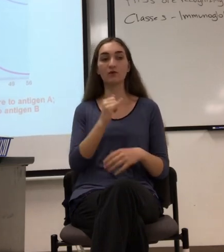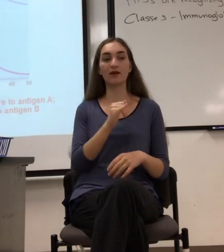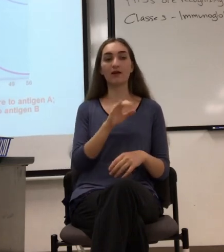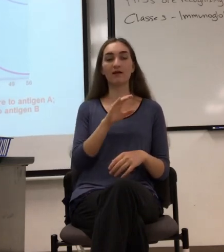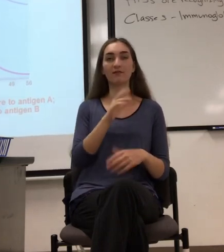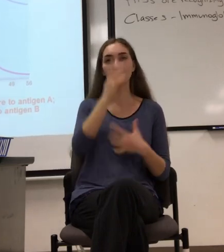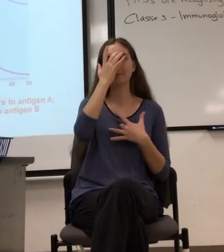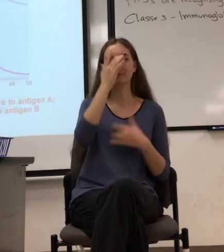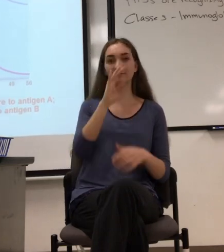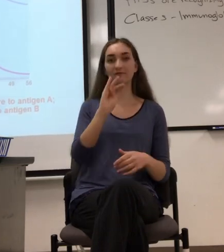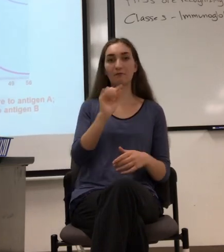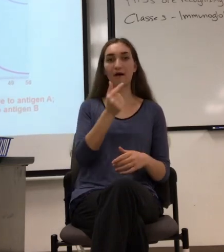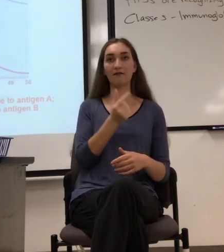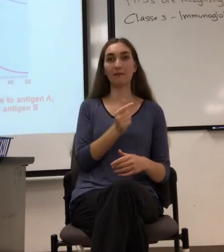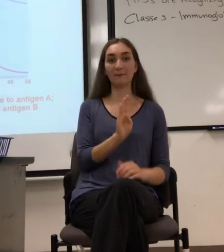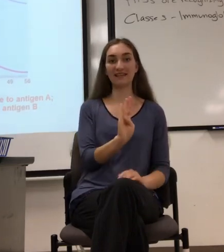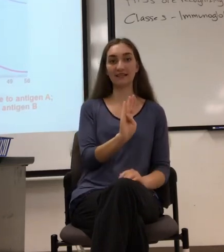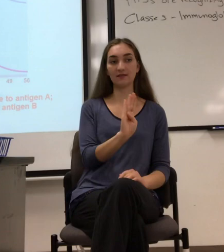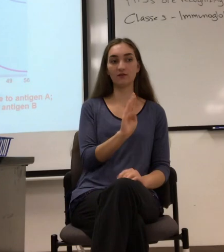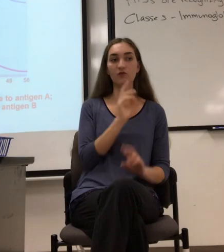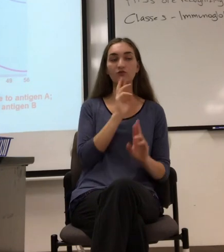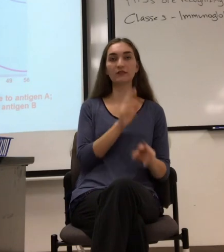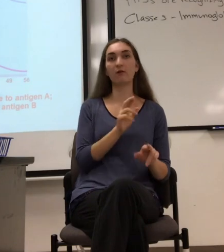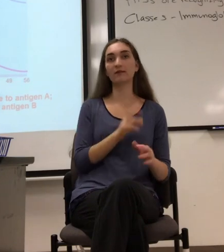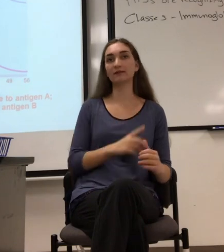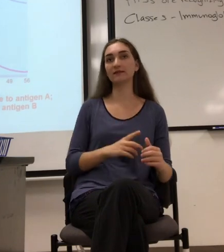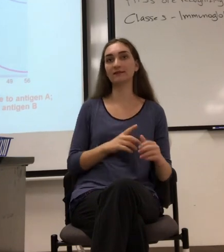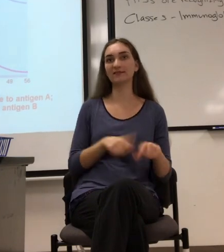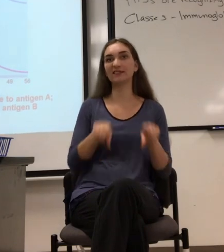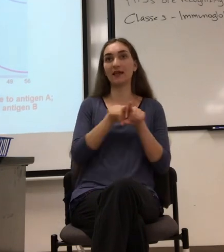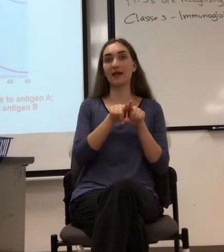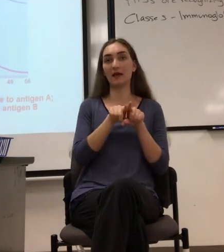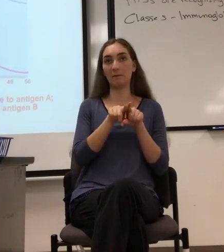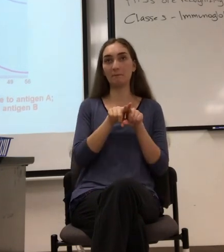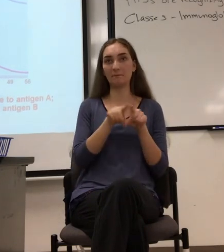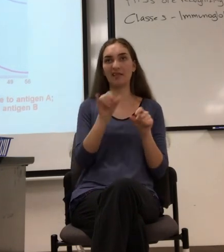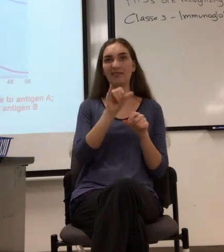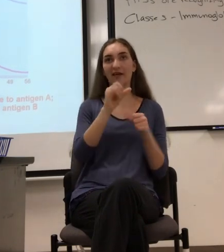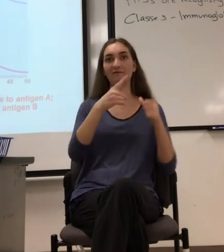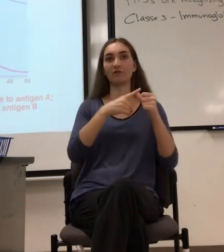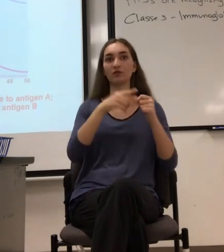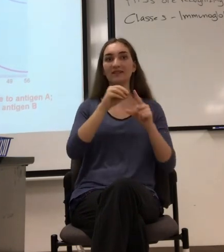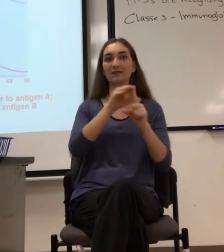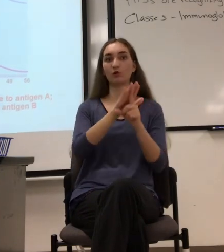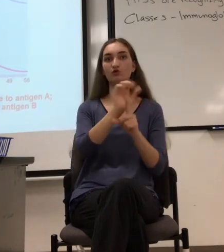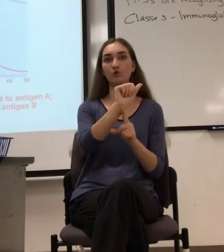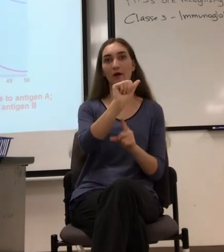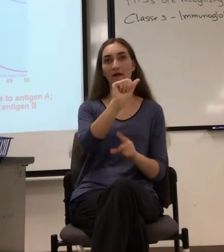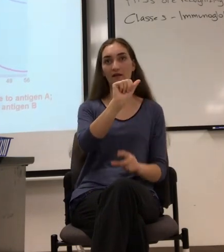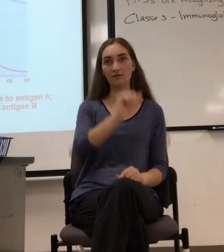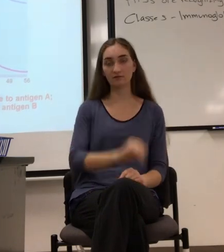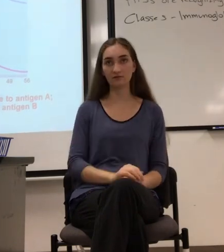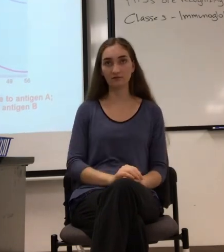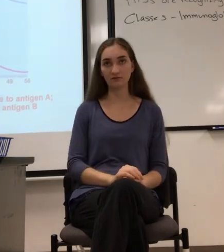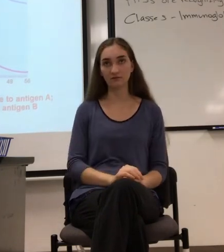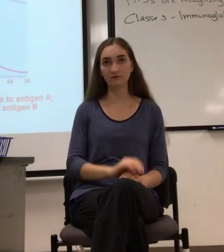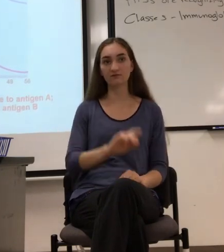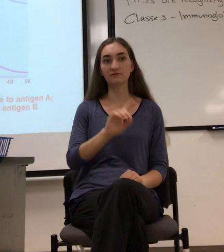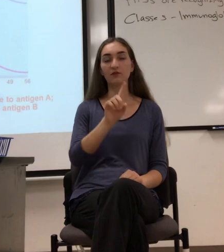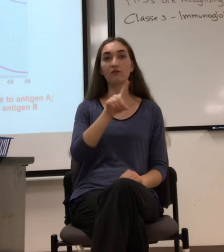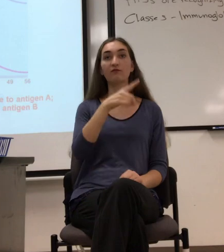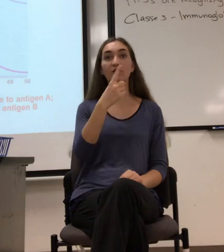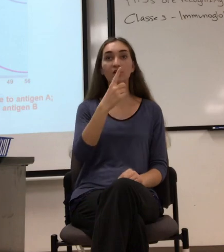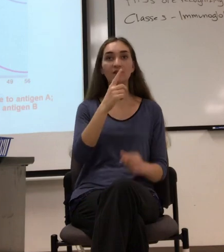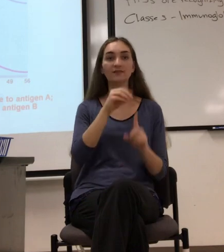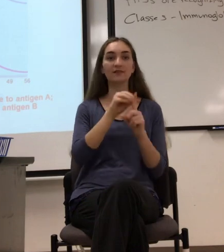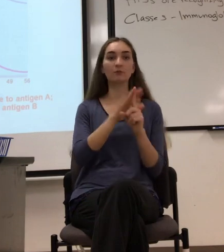bug B, the response is the same as the first exposure to bug A. Okay, so first exposure, second exposure. If you got